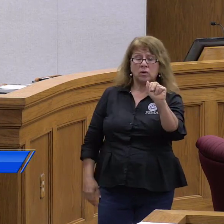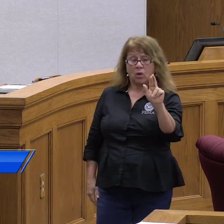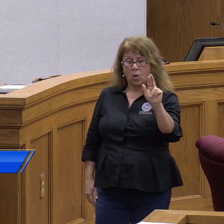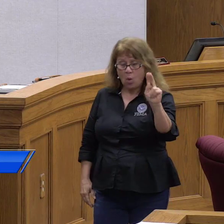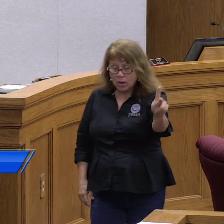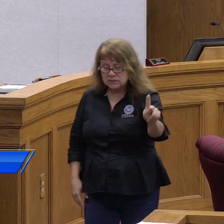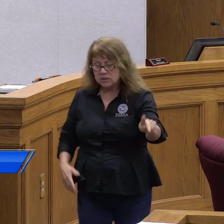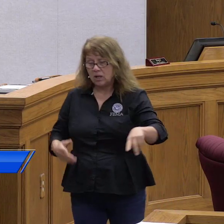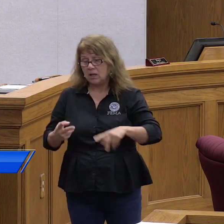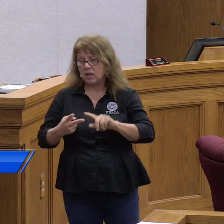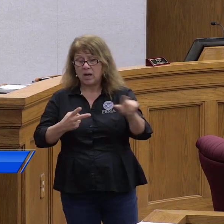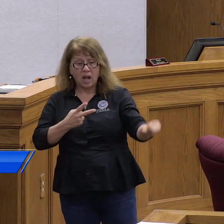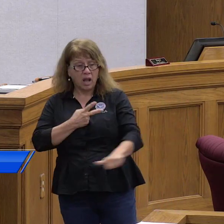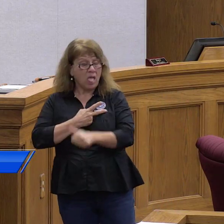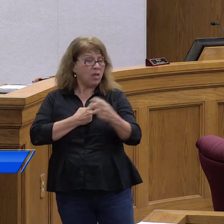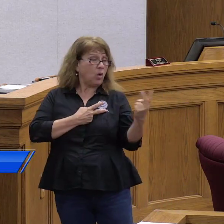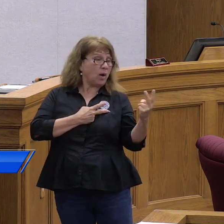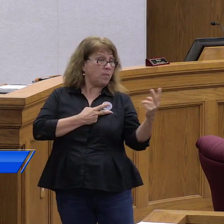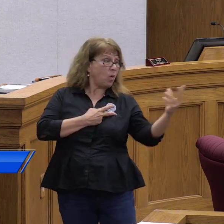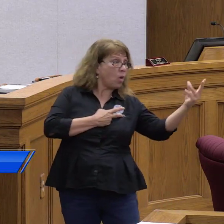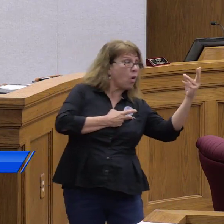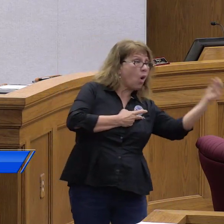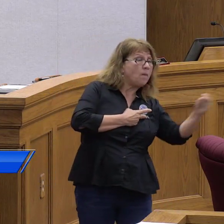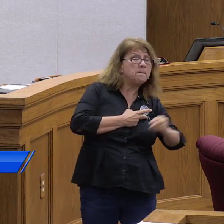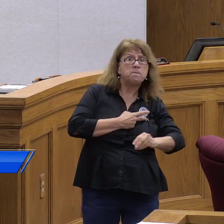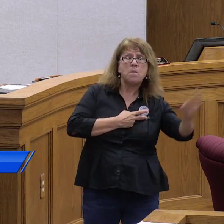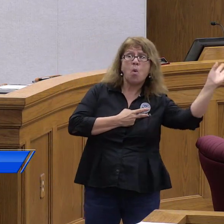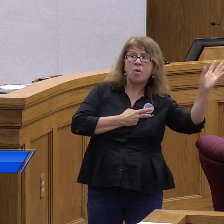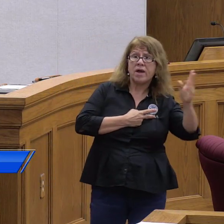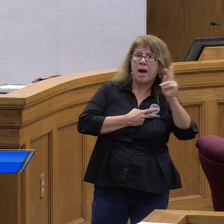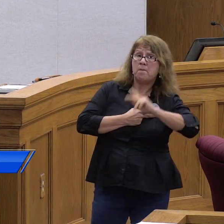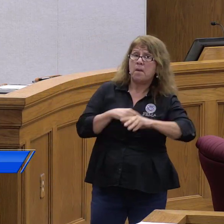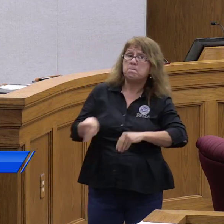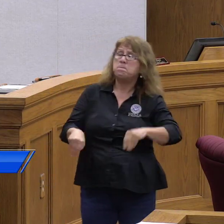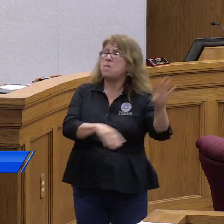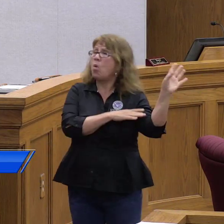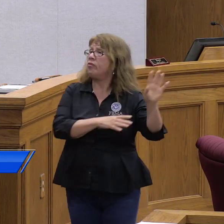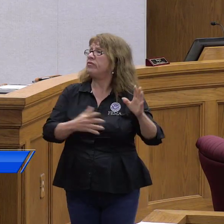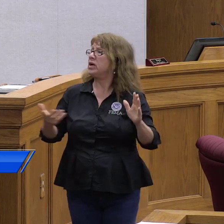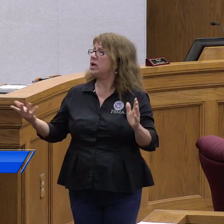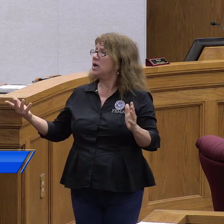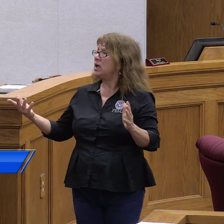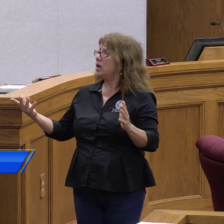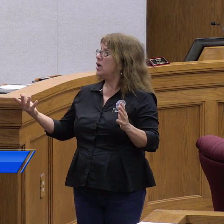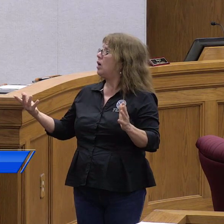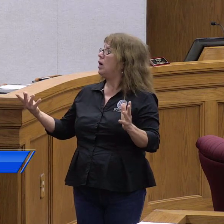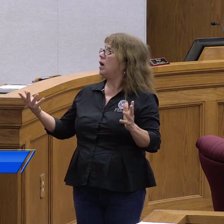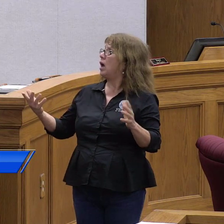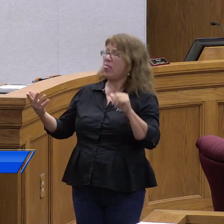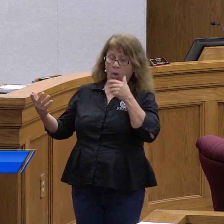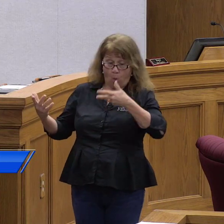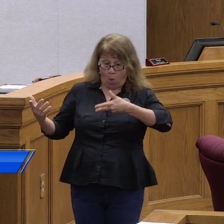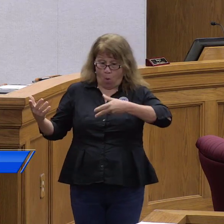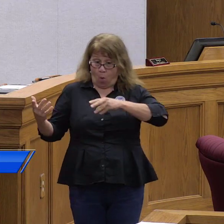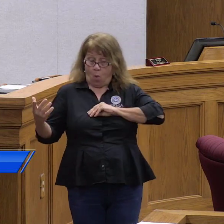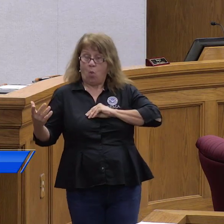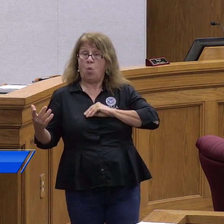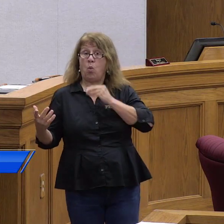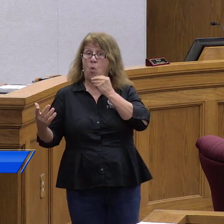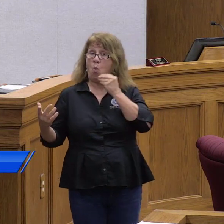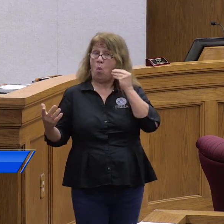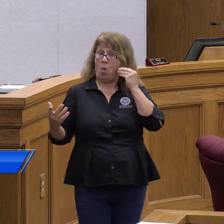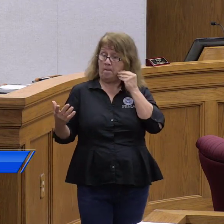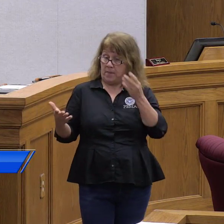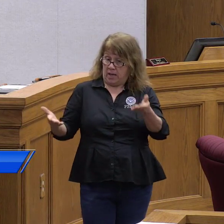couple gone, and I guess they're primarily people who do not own homes here, because obviously if you own a home